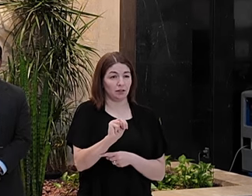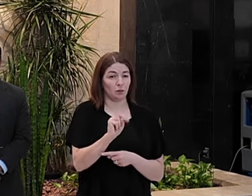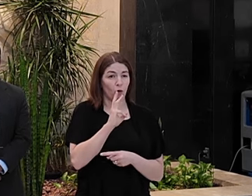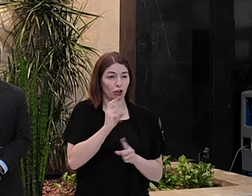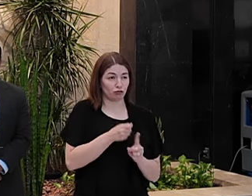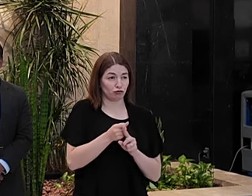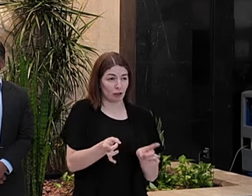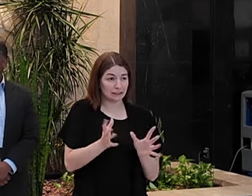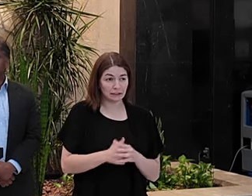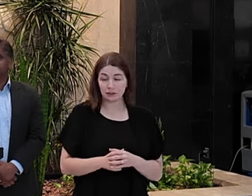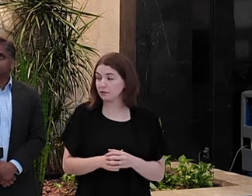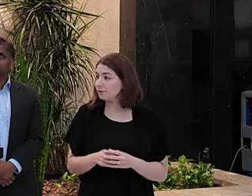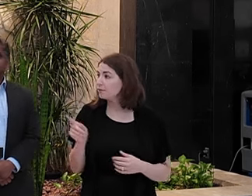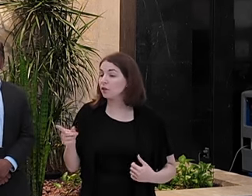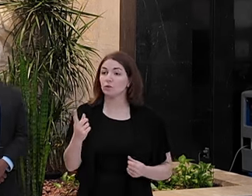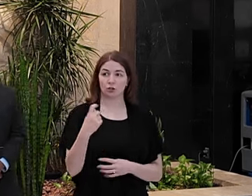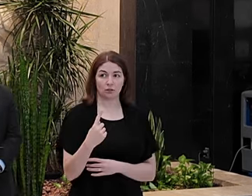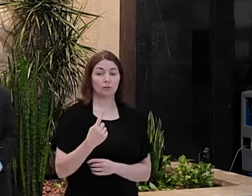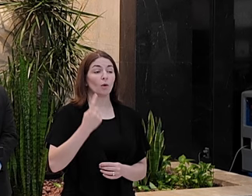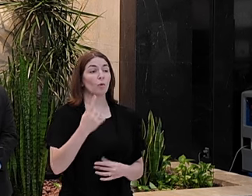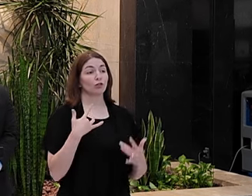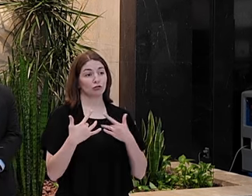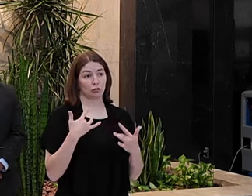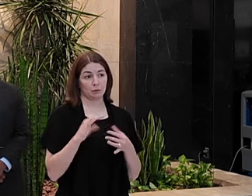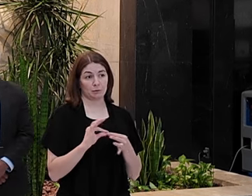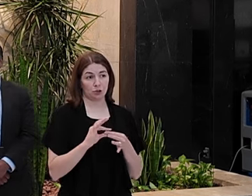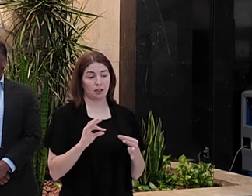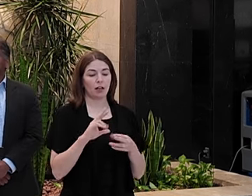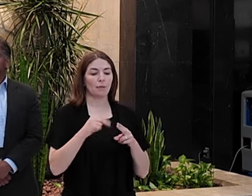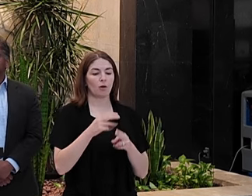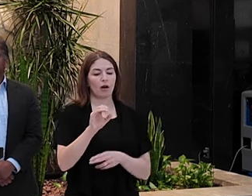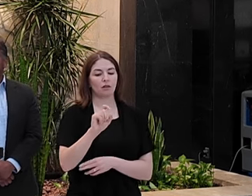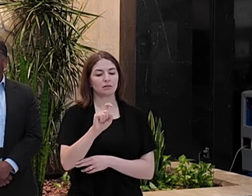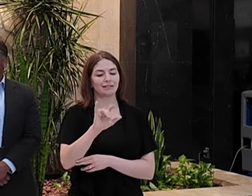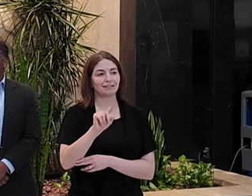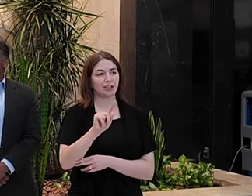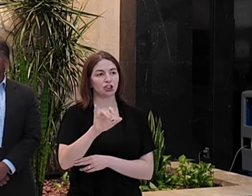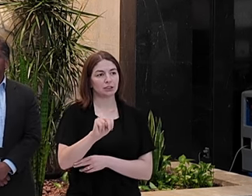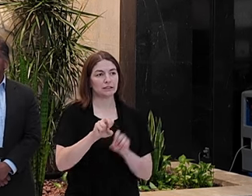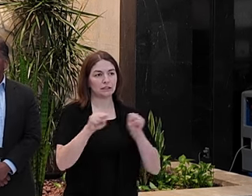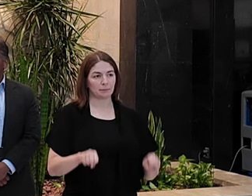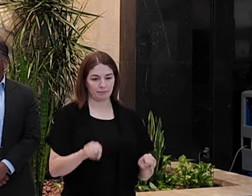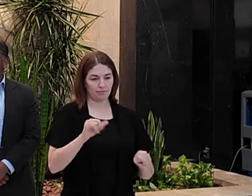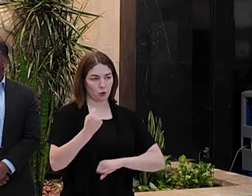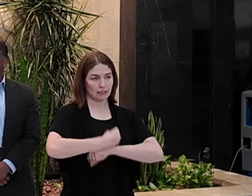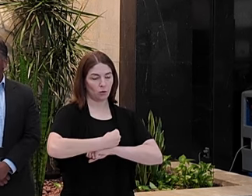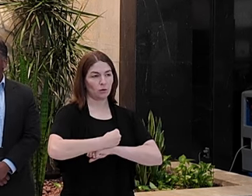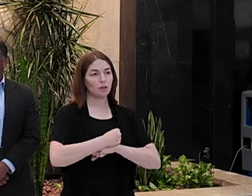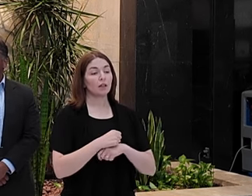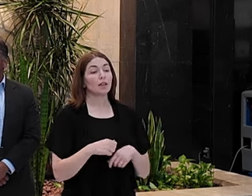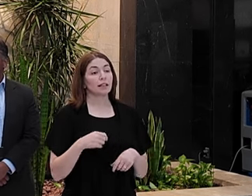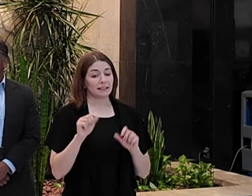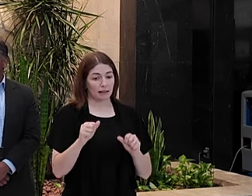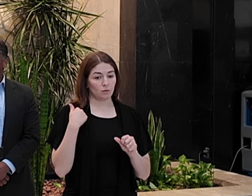The question is one of the concerns was brought up about the oxidation system being down, and then could we affirm on what other